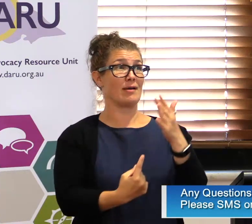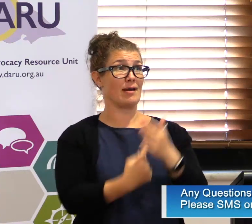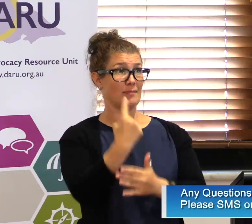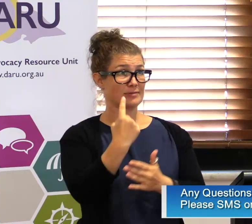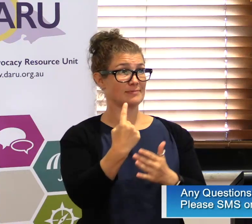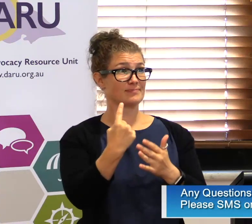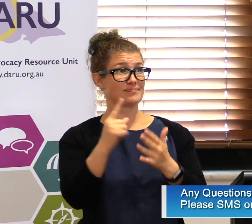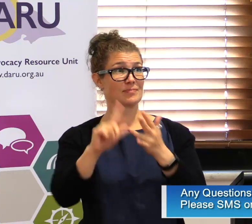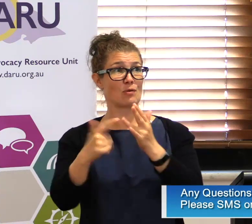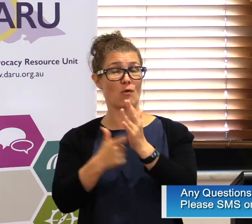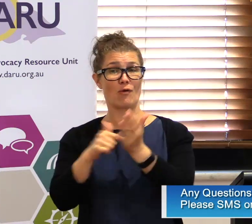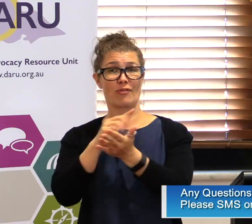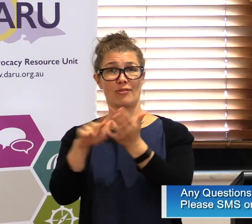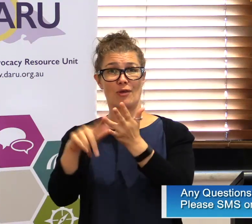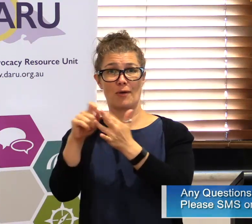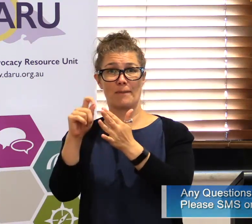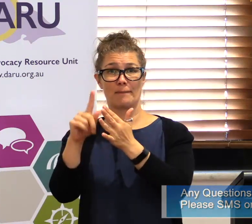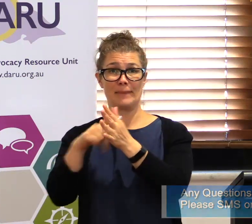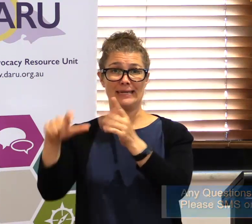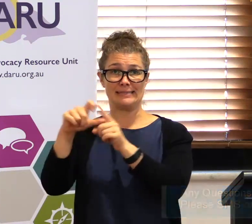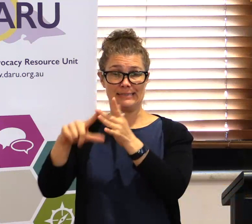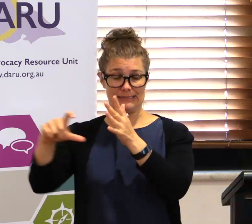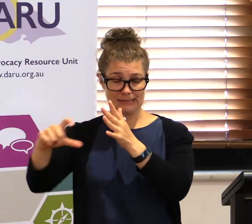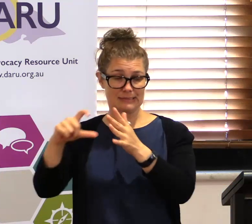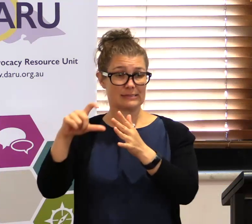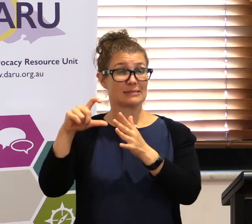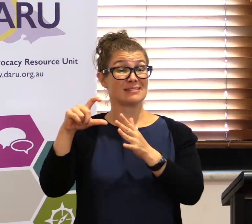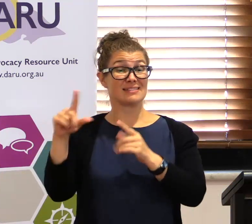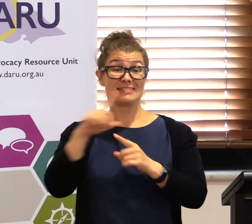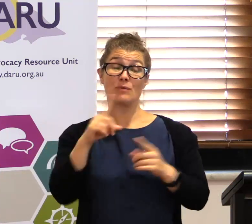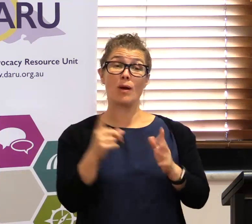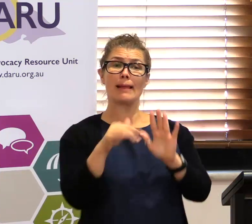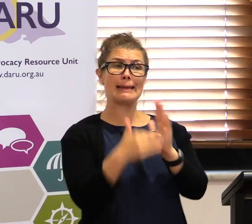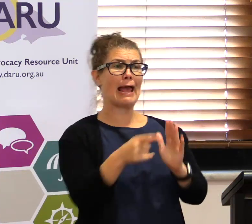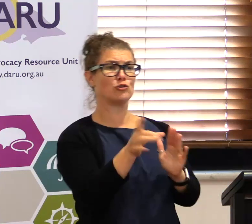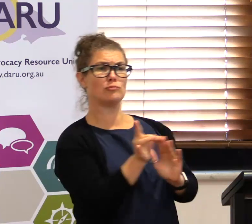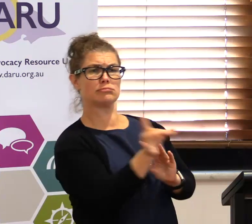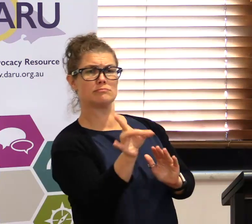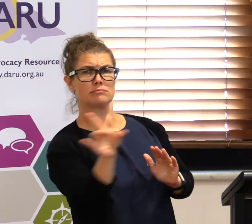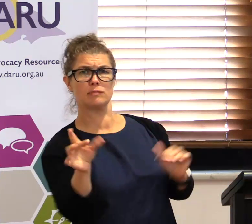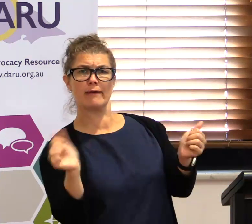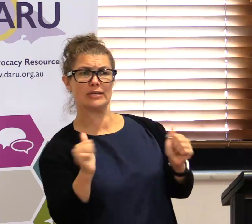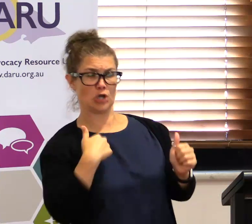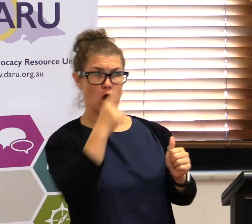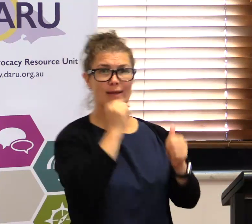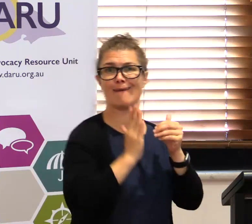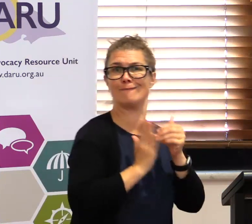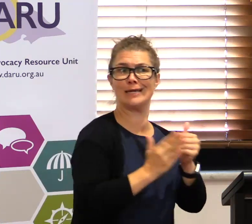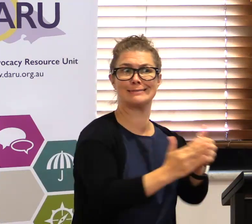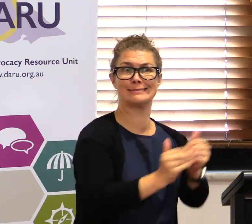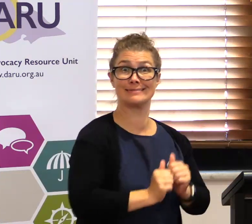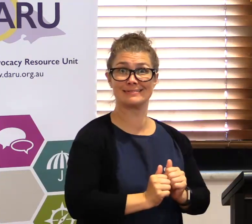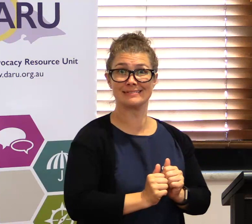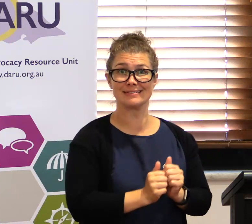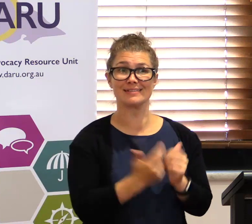came along and said, well, those that were discarded, we can now fix some of you. So it went from a medical model, which